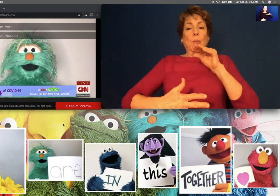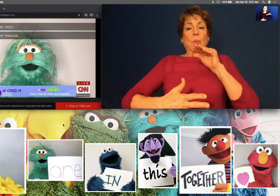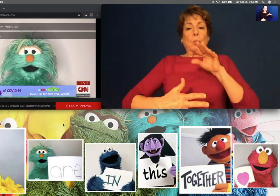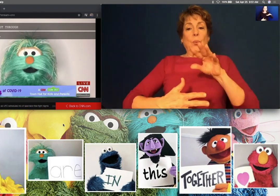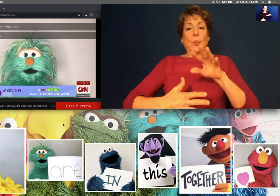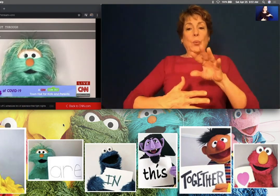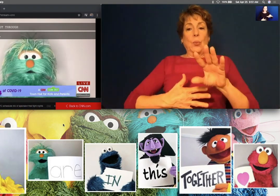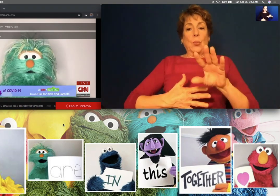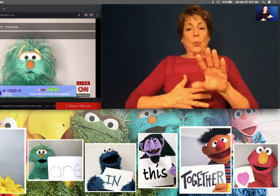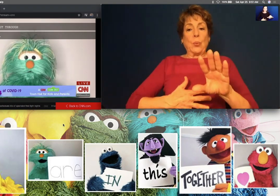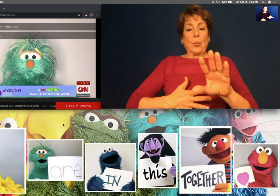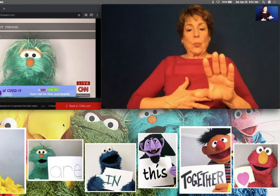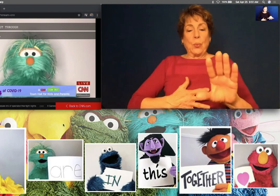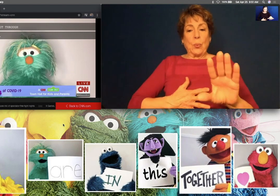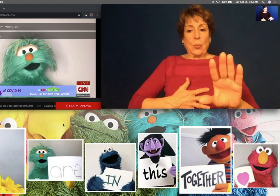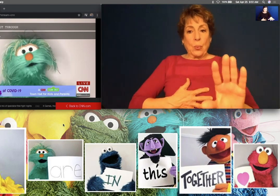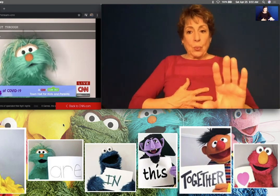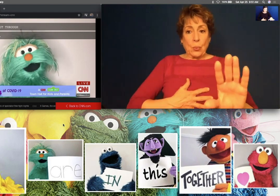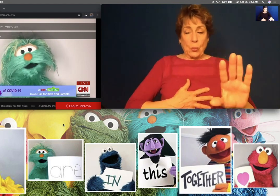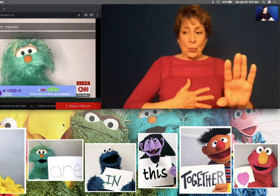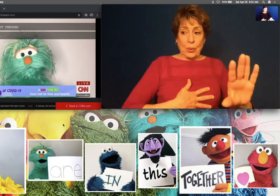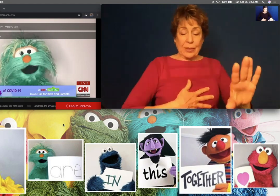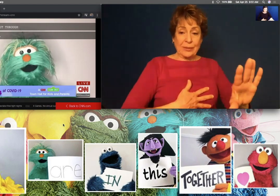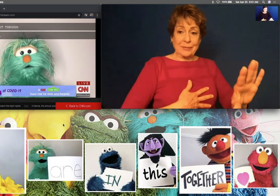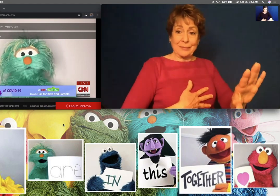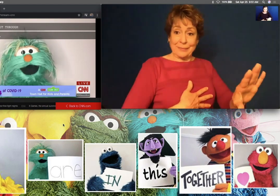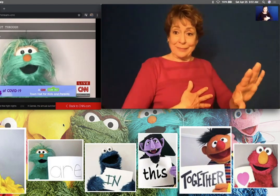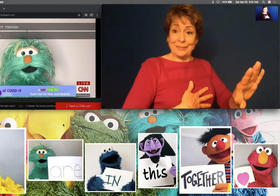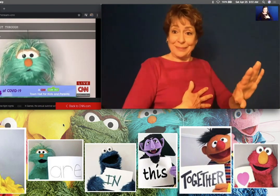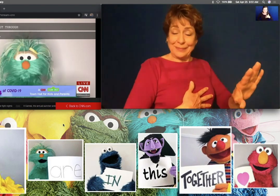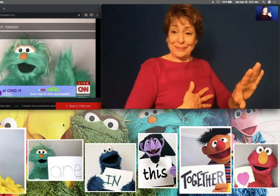And slowly breathe out through your mouth like this.